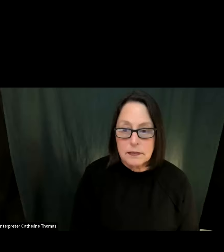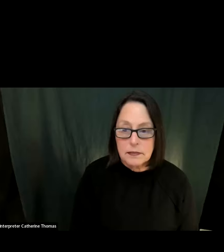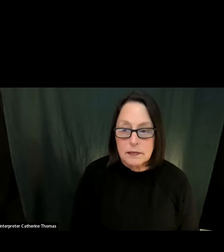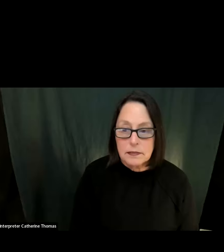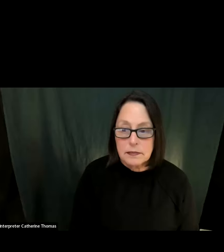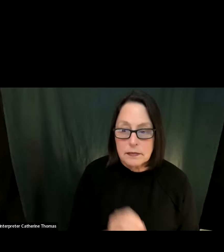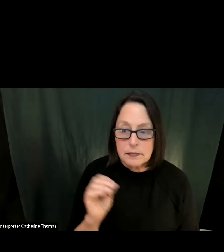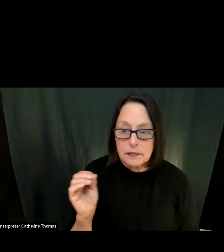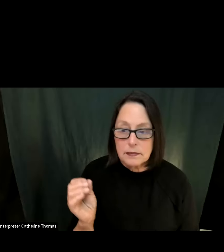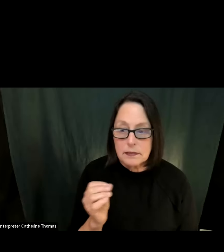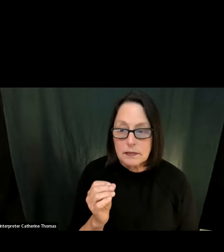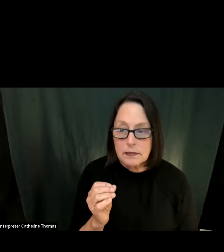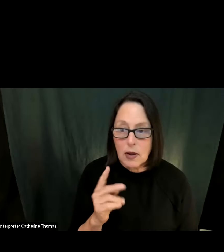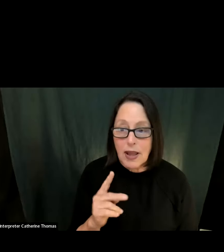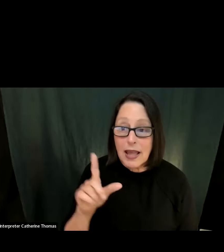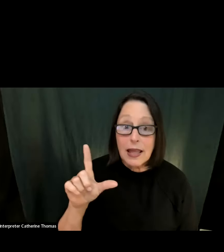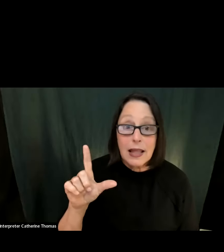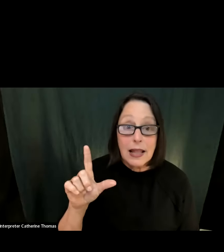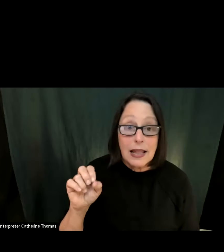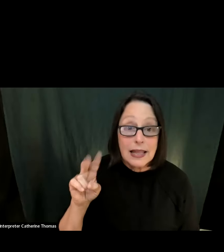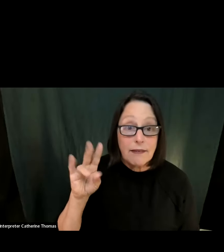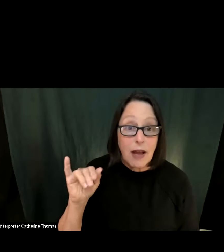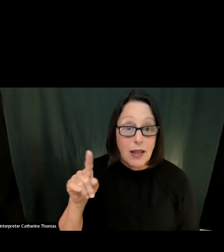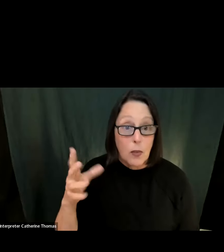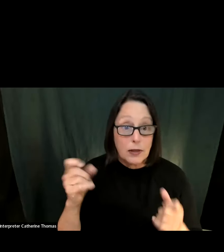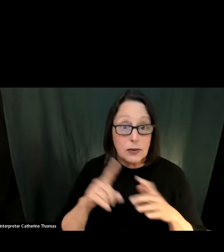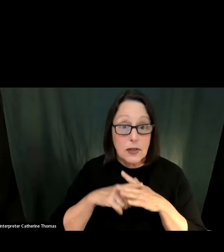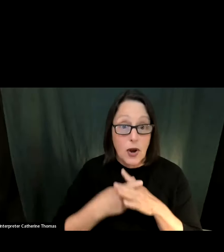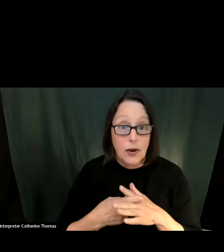Okay. Levi, do you want to get it kicked off?